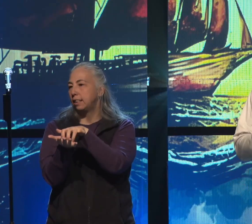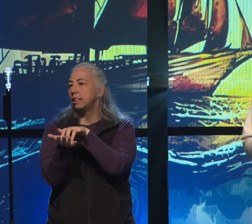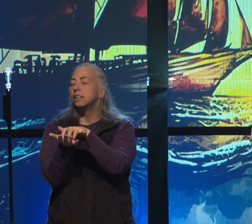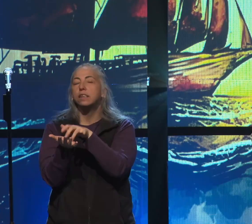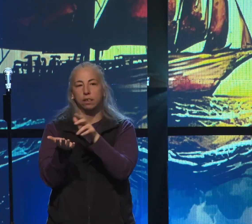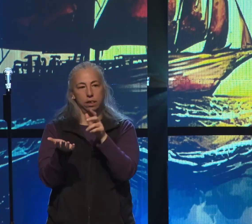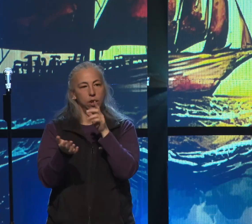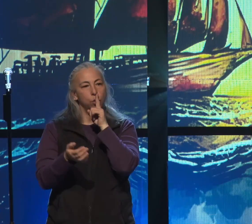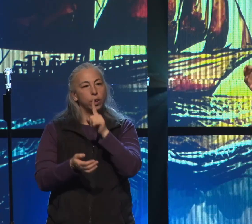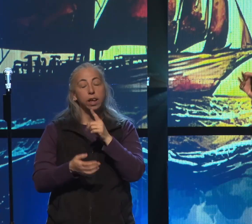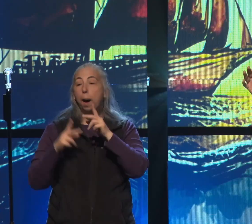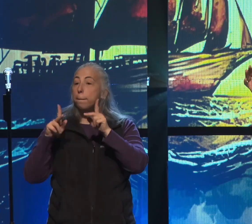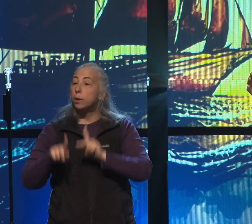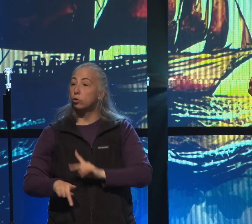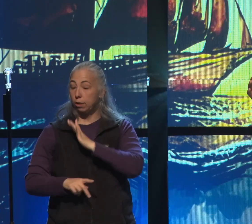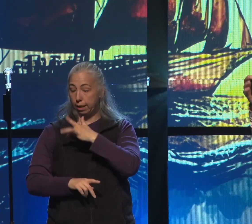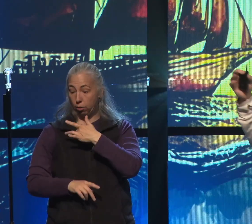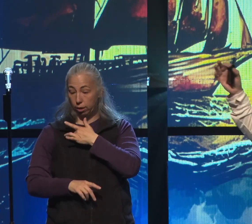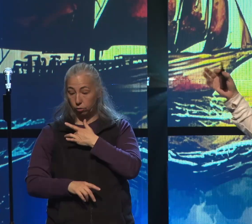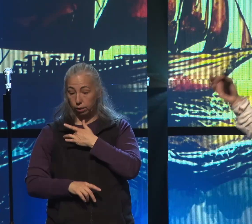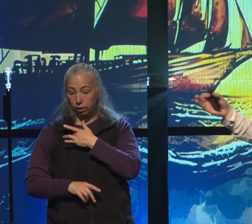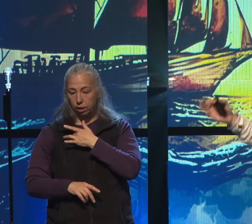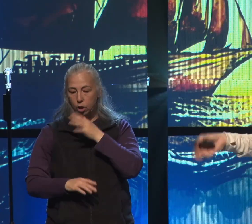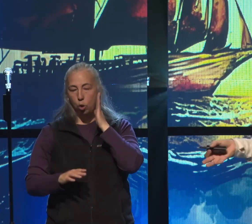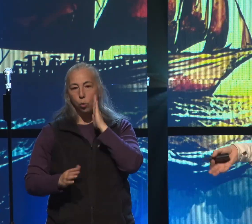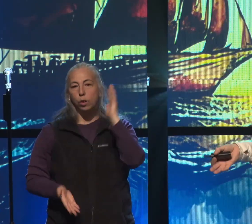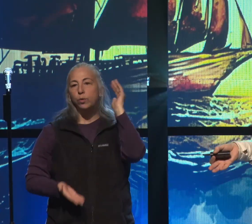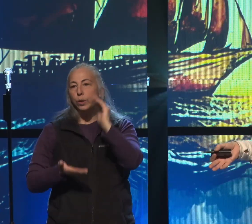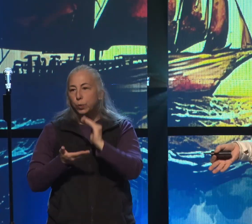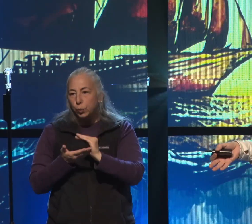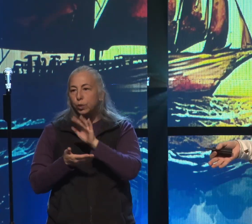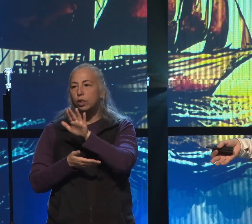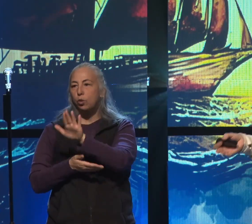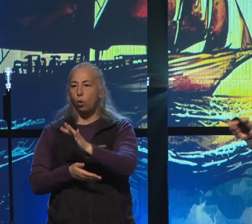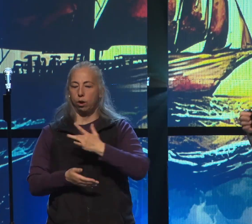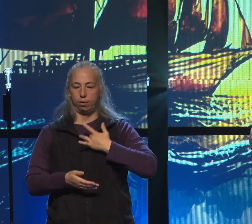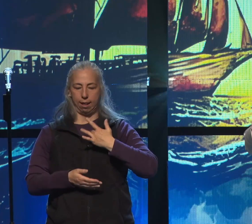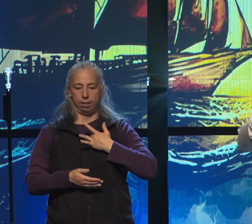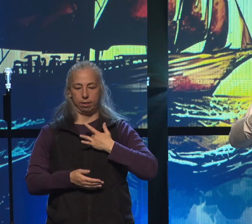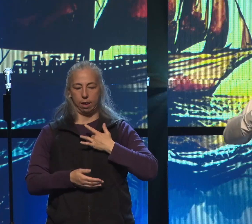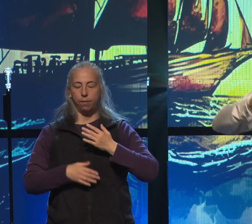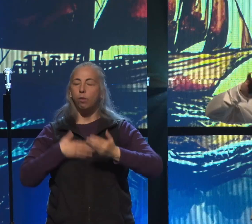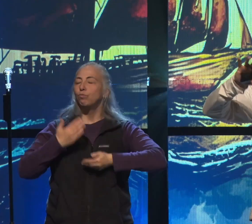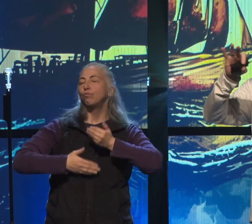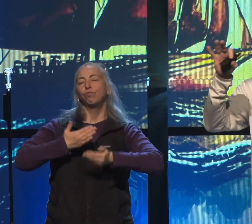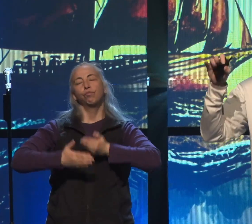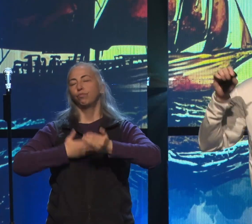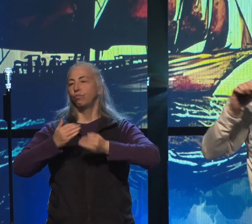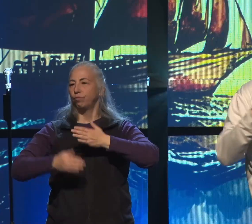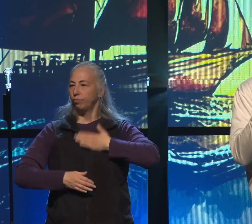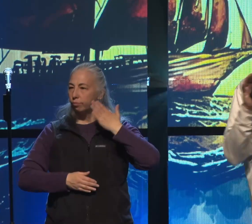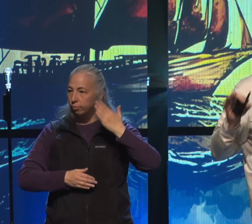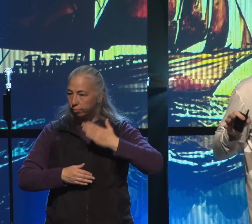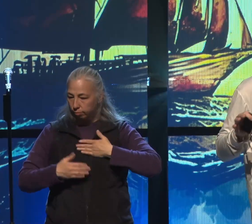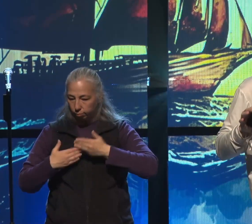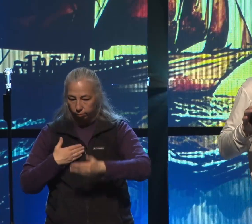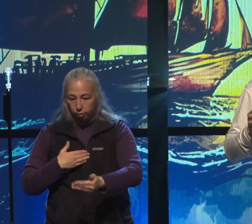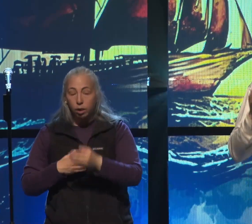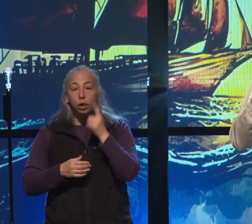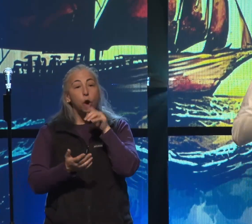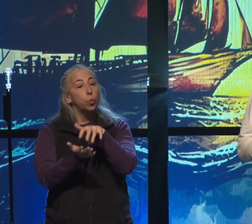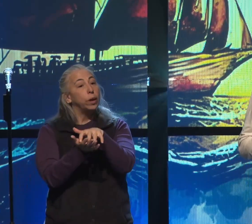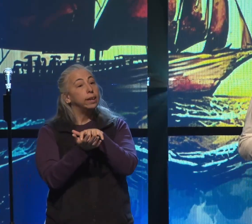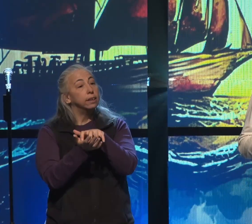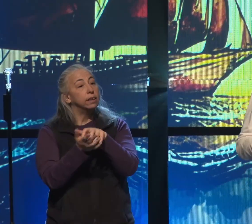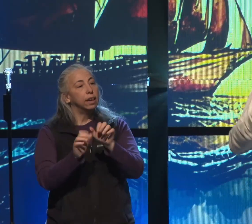a personal characteristic that reduces your sense of well-being, okay? So weaknesses are different for different people,